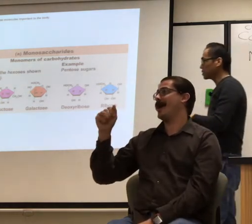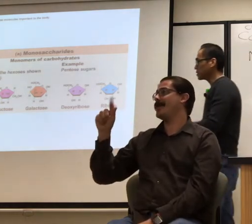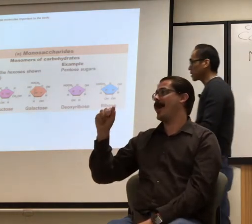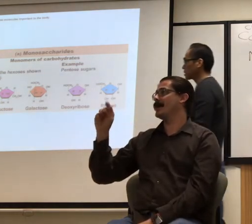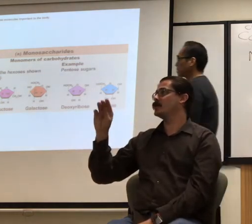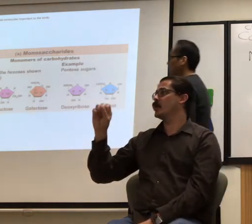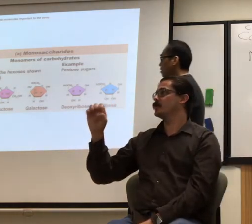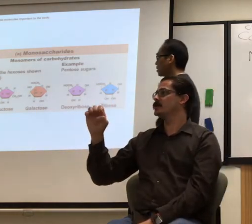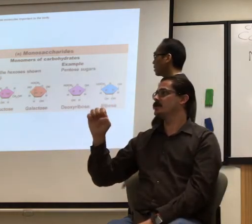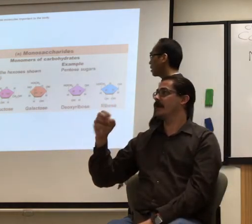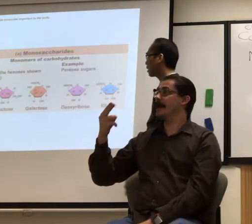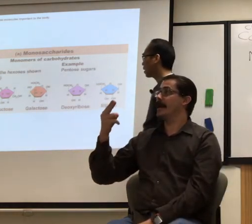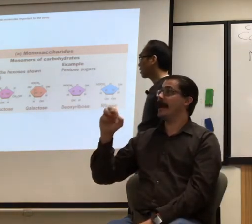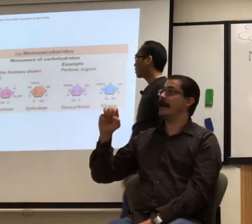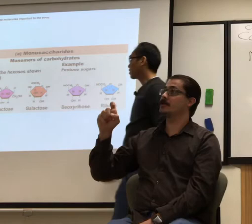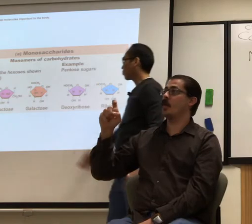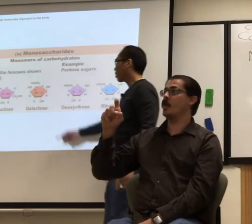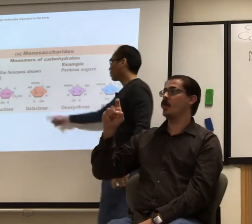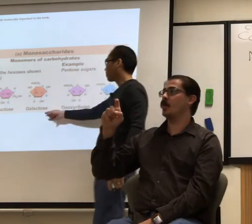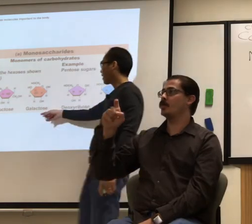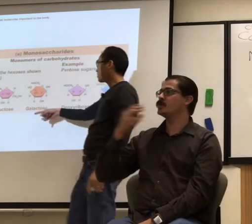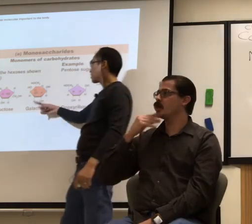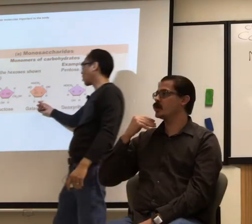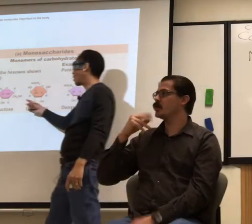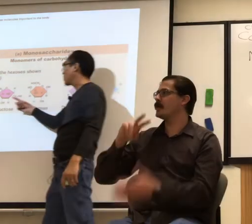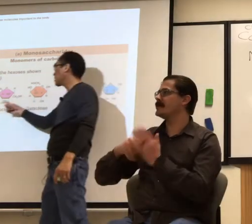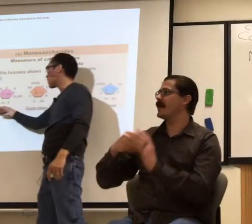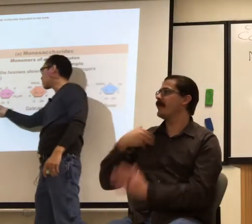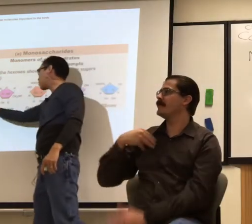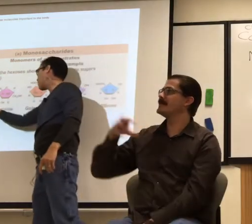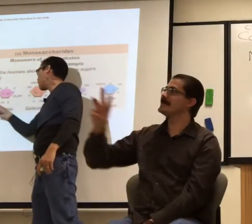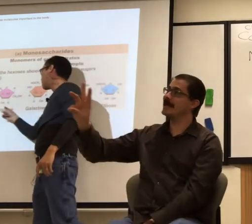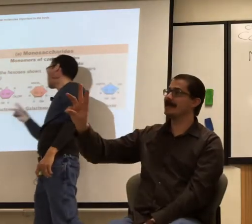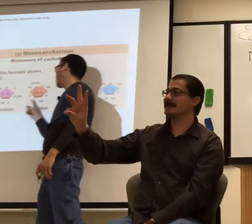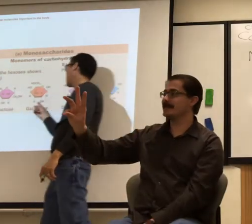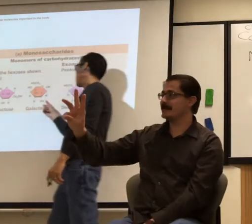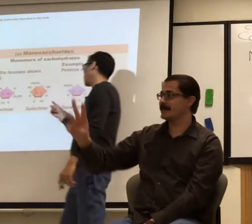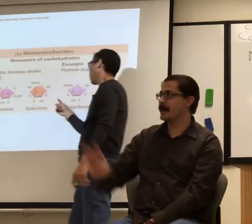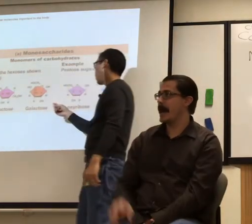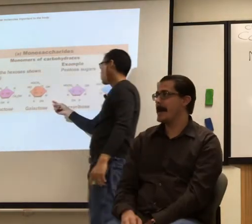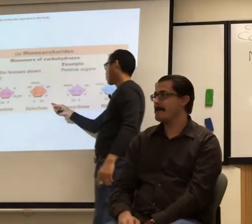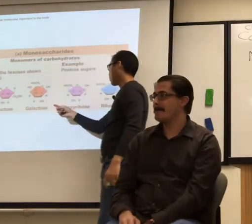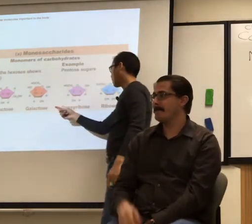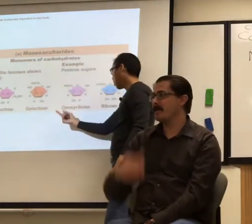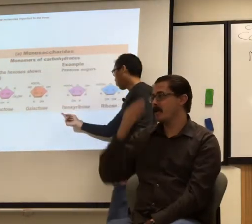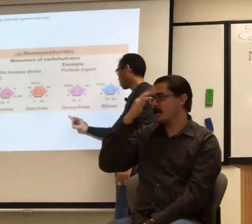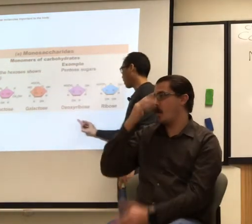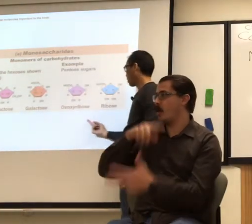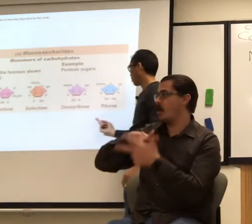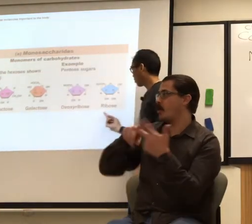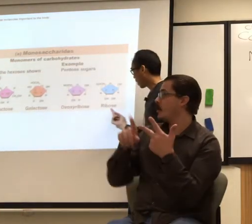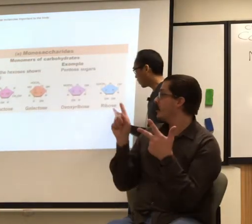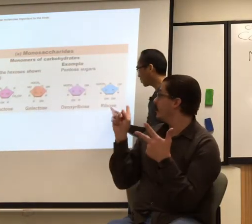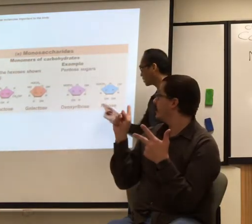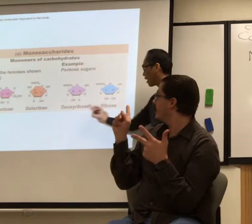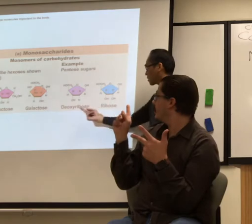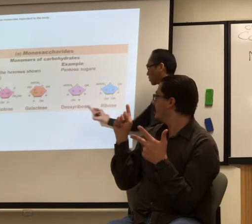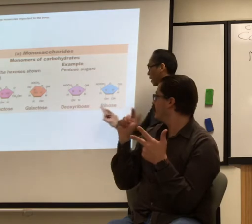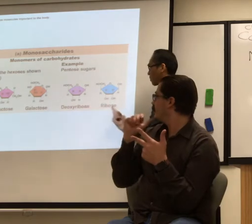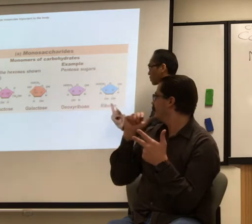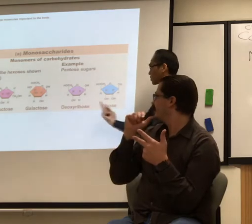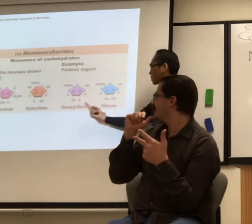mean, it's the six, they have six carbons, hexose, but know those three. Don't worry about